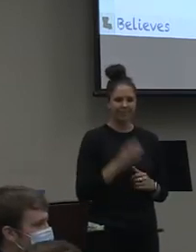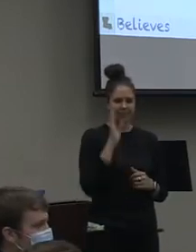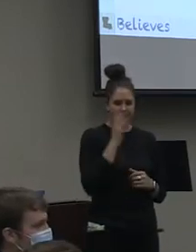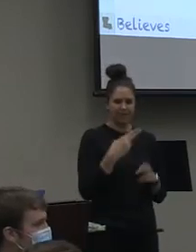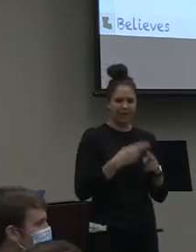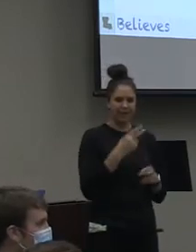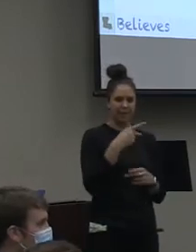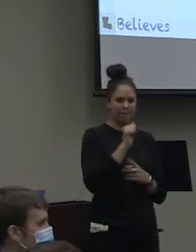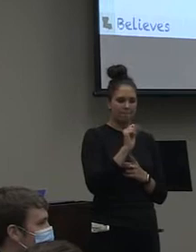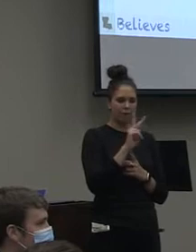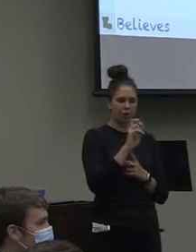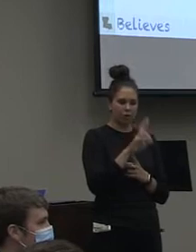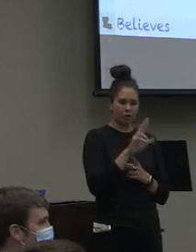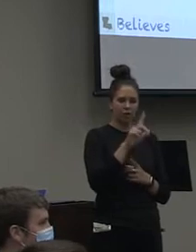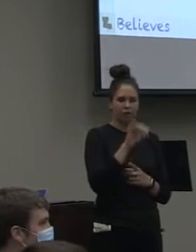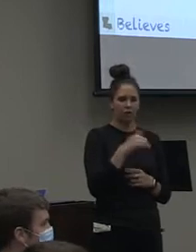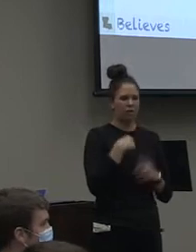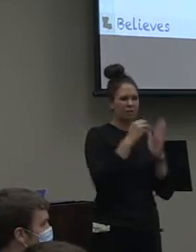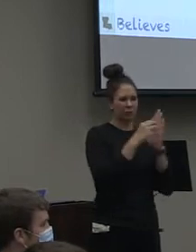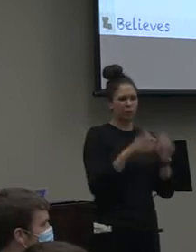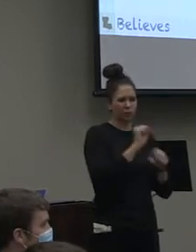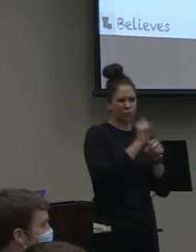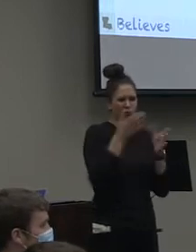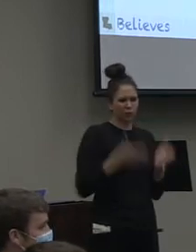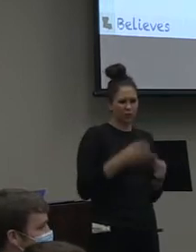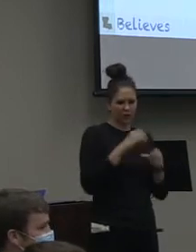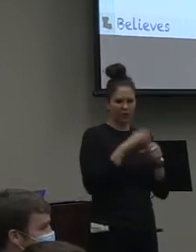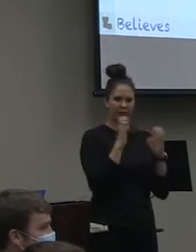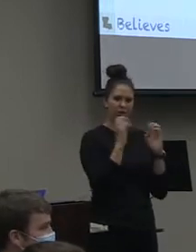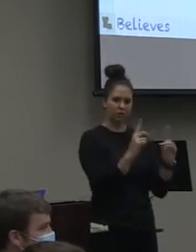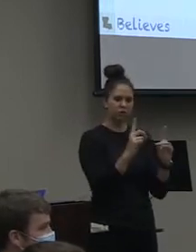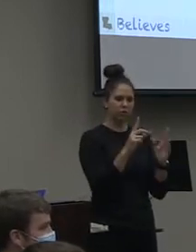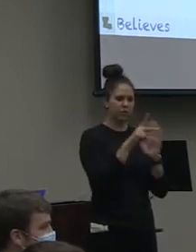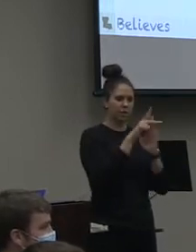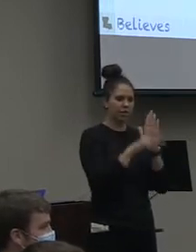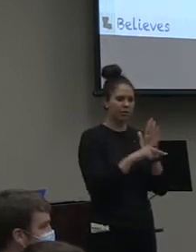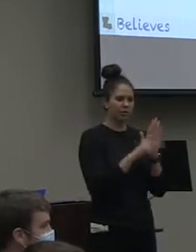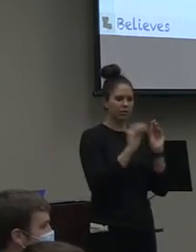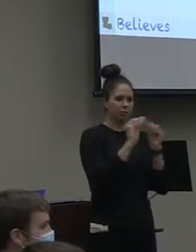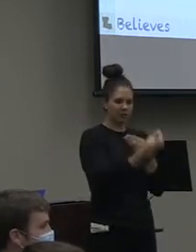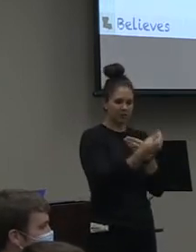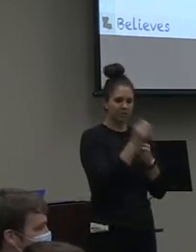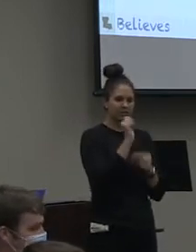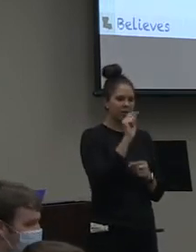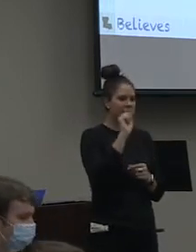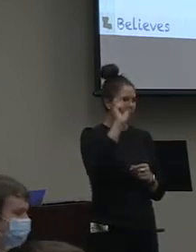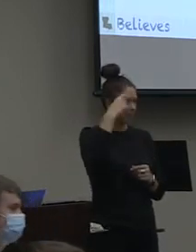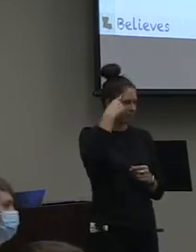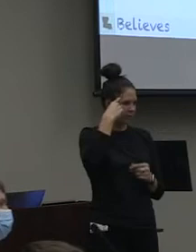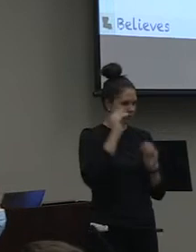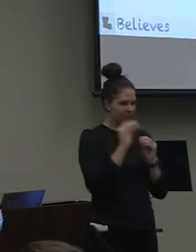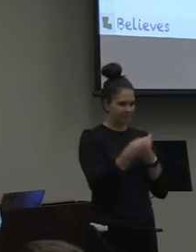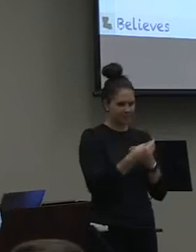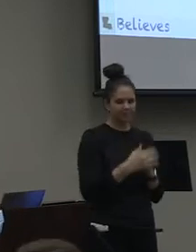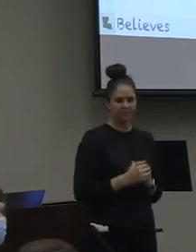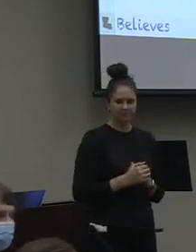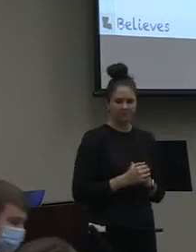Hi, my name is Parker Wood. I'm a student worker in the Education Policy Office of the Governor. Dr. Lacey Hicks, I'm